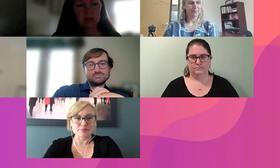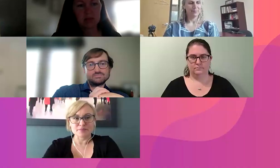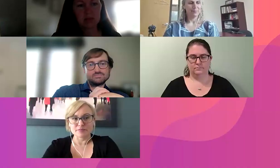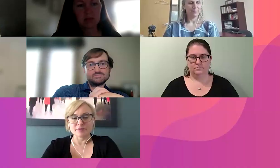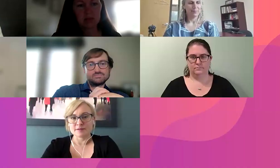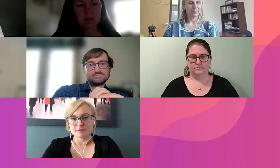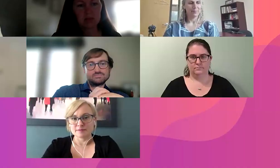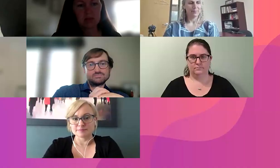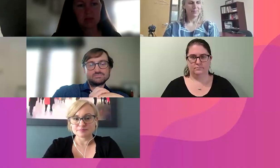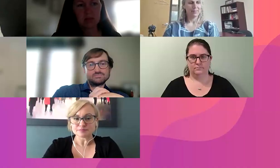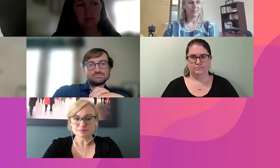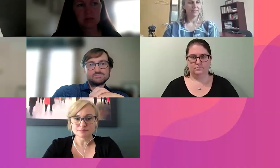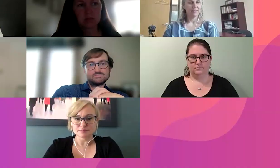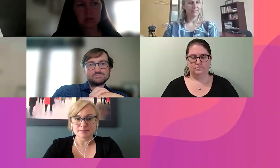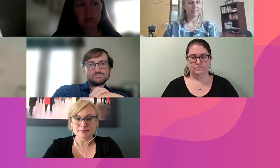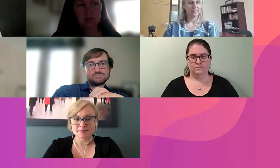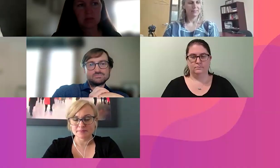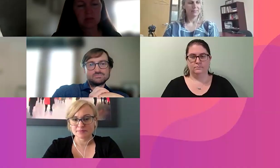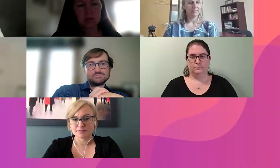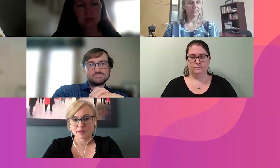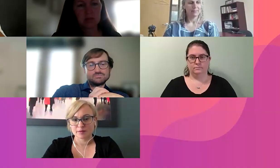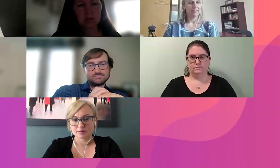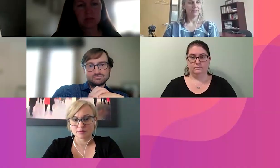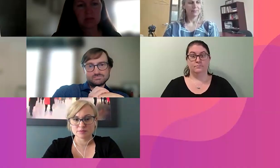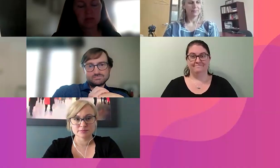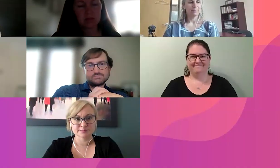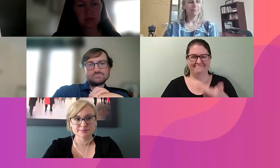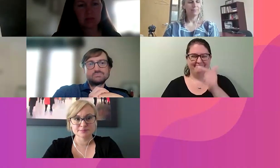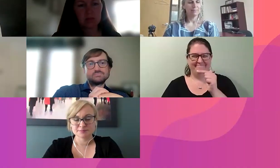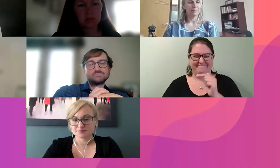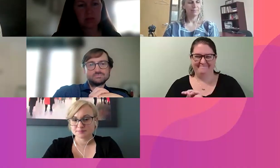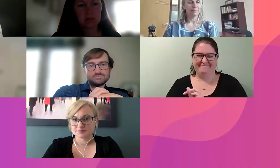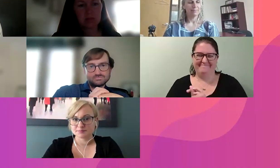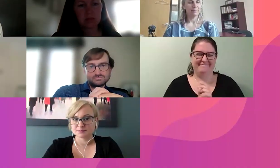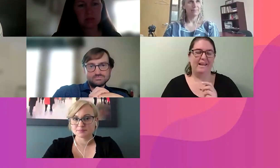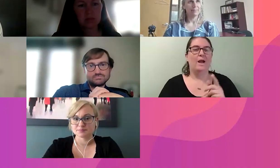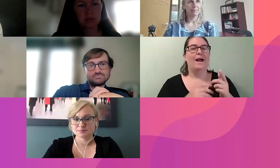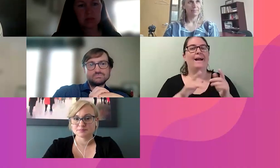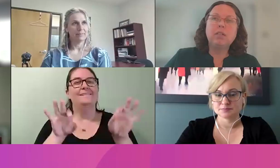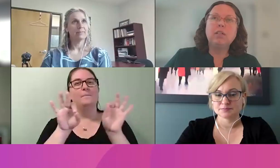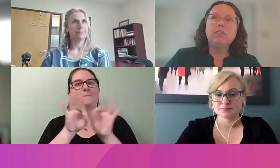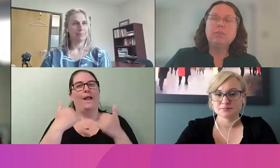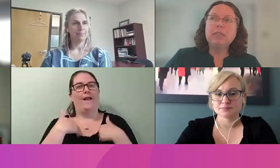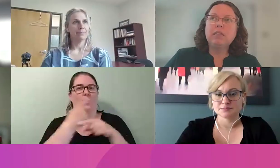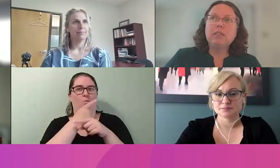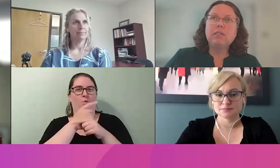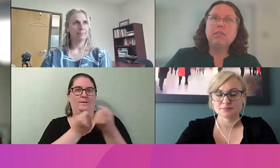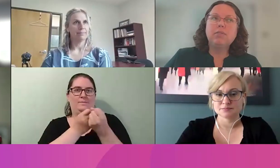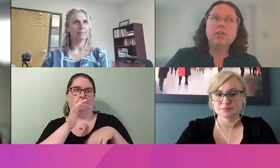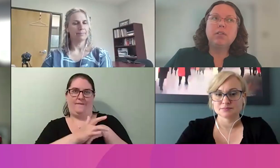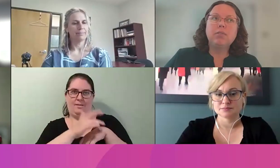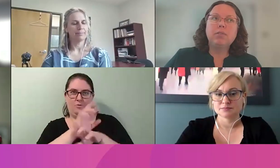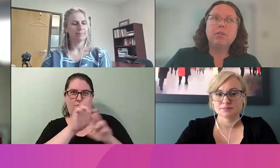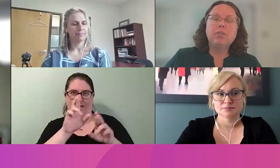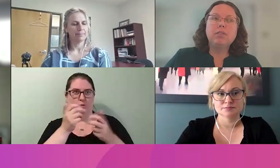whole, we really want to kind of work towards making sure that there's appropriate supports available to meet the